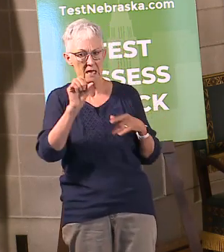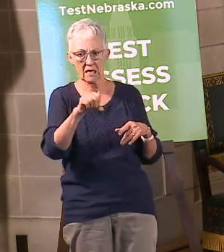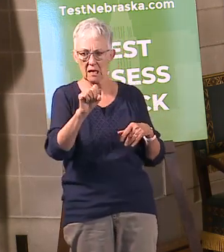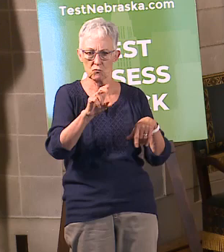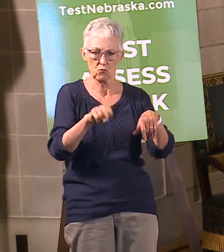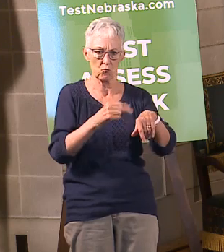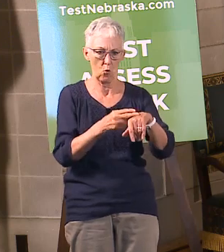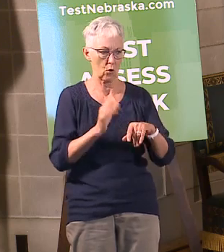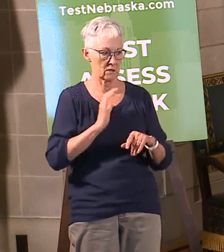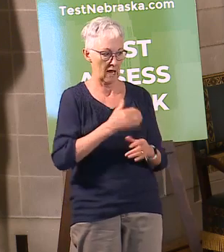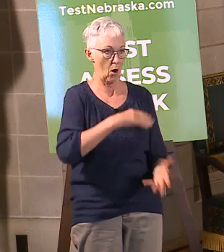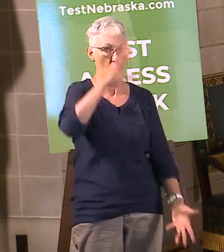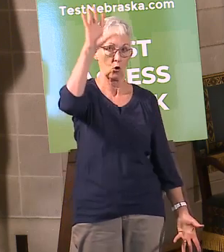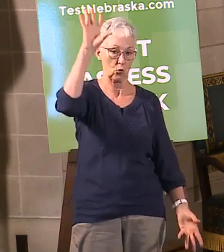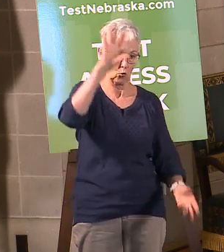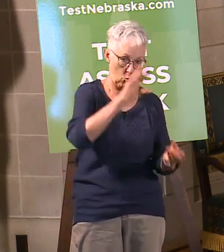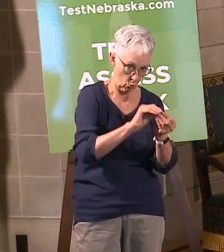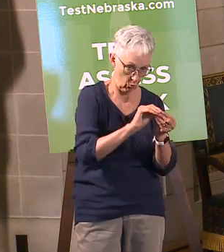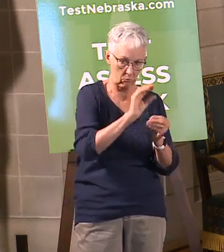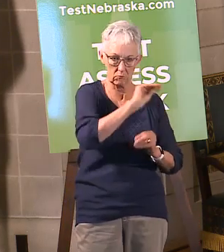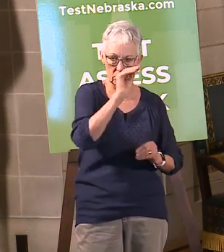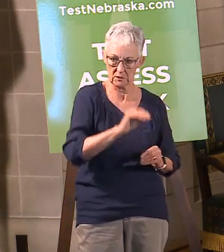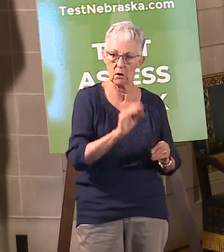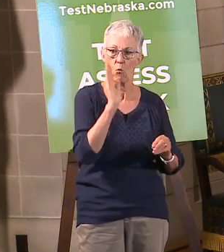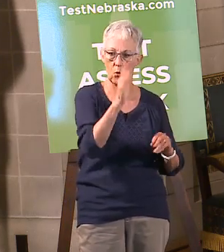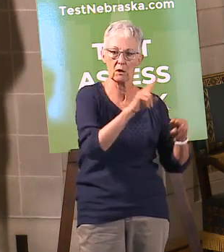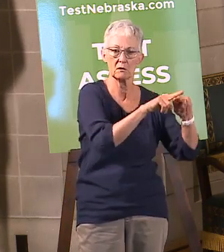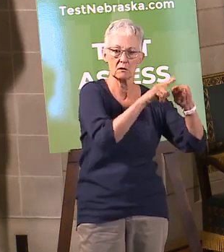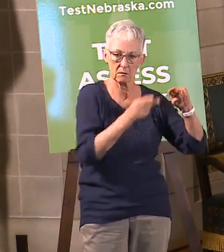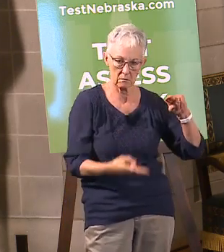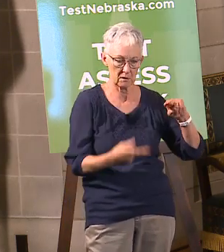we do see a lower rate of percent testing positive in those cases.